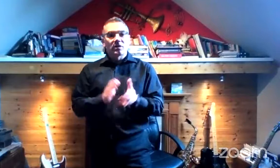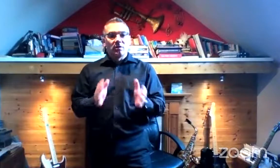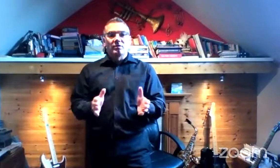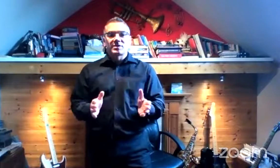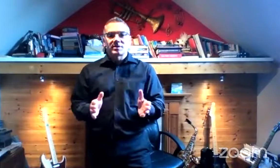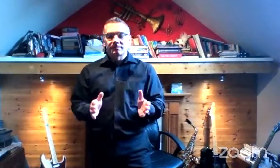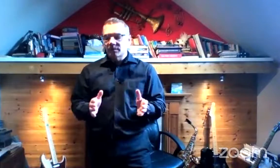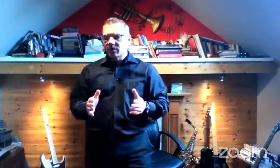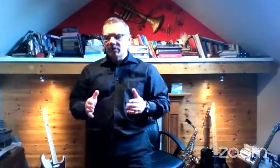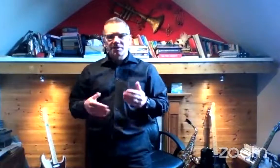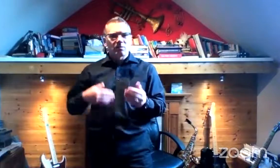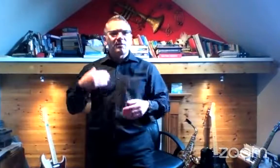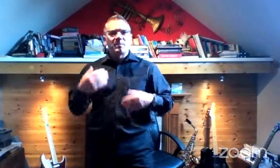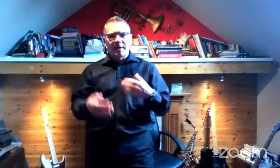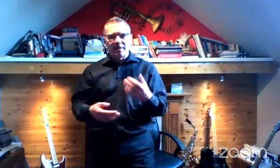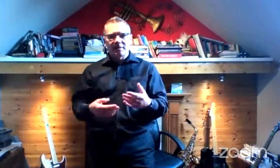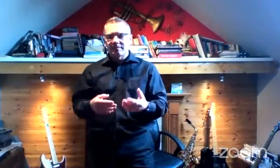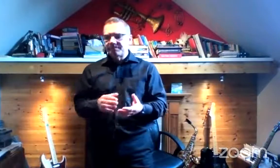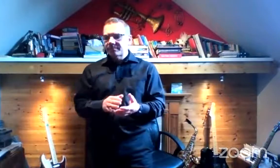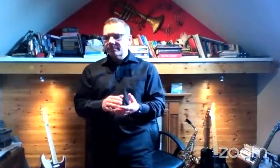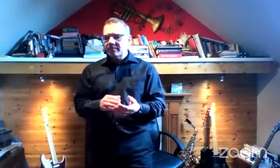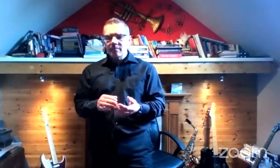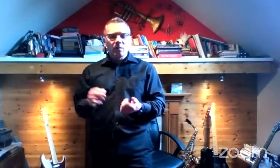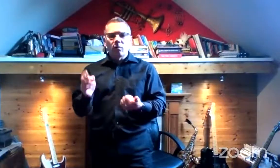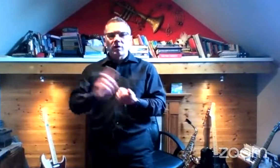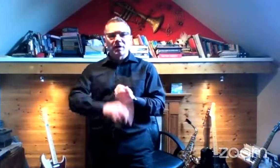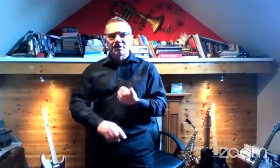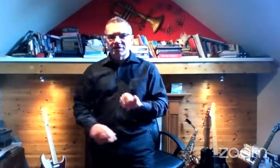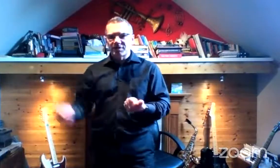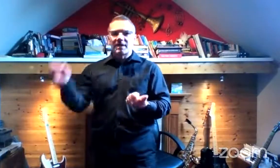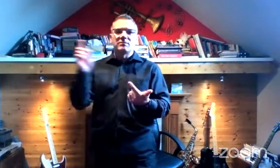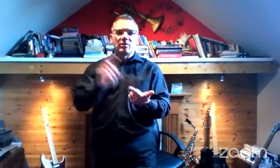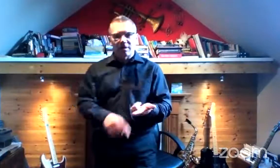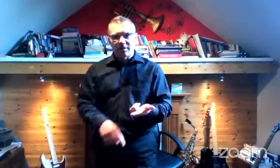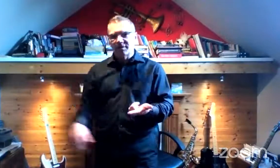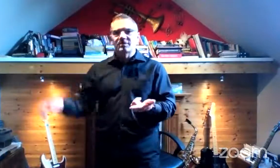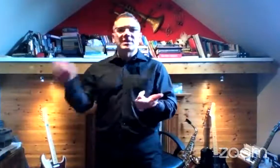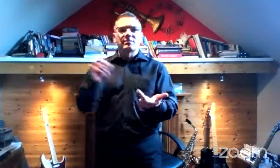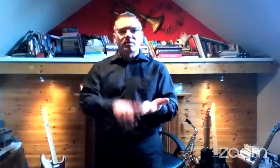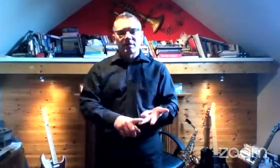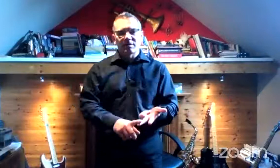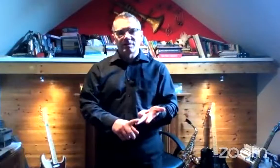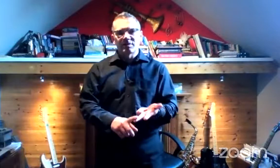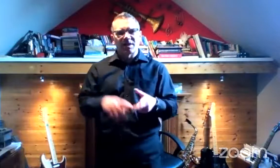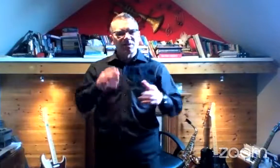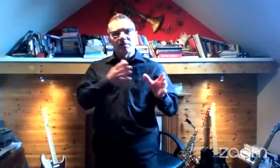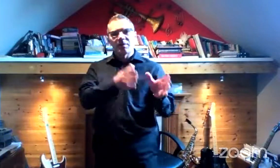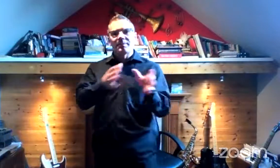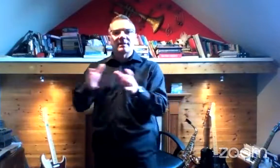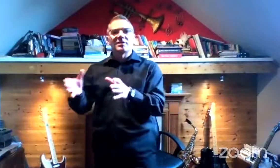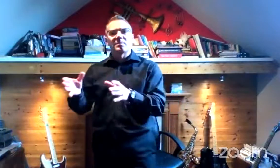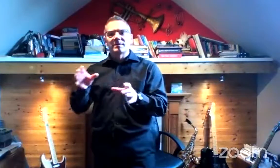the chorus. The chorus is quite repetitive. Walking on sunshine, walking on sunshine, walking on sunshine. So I'm going to break that up